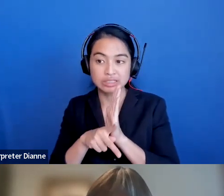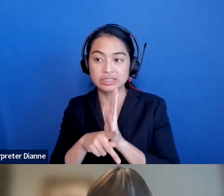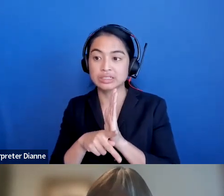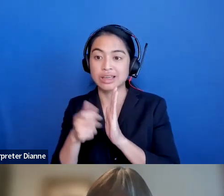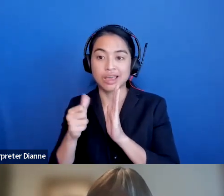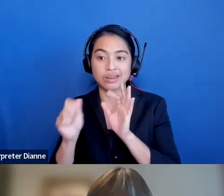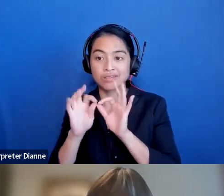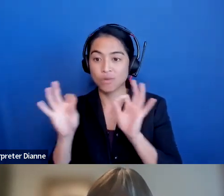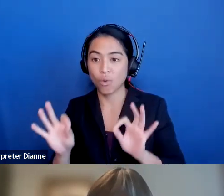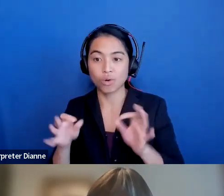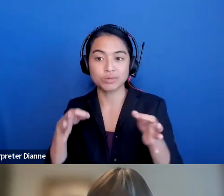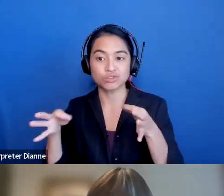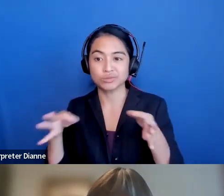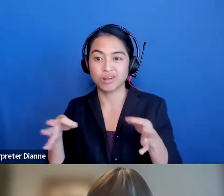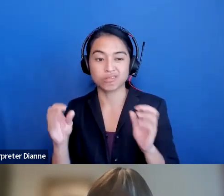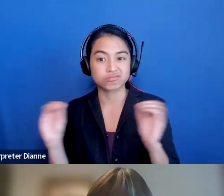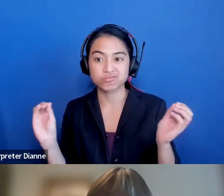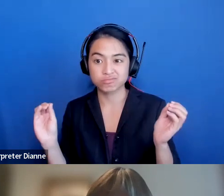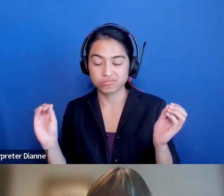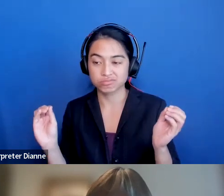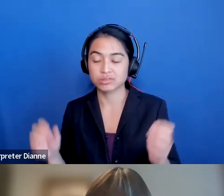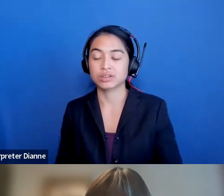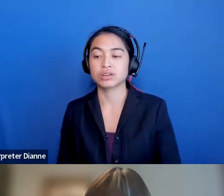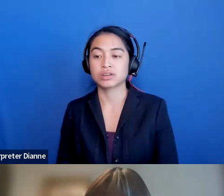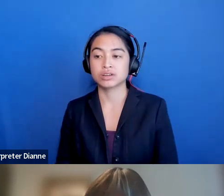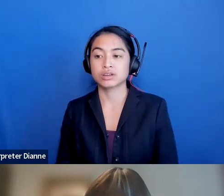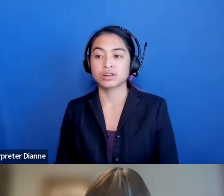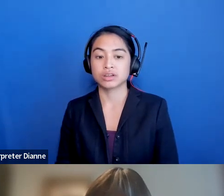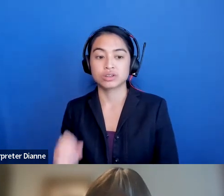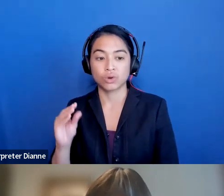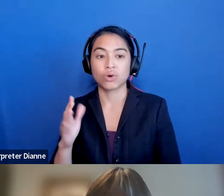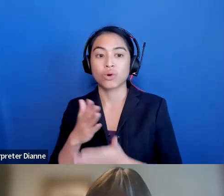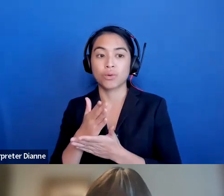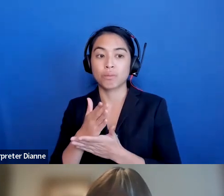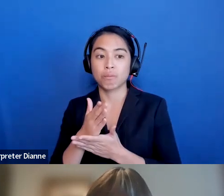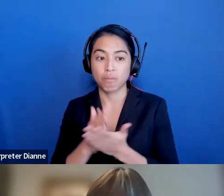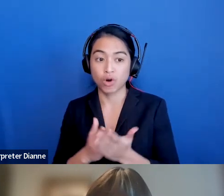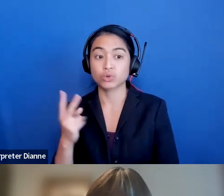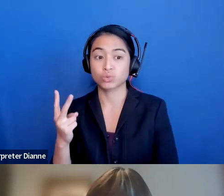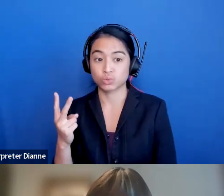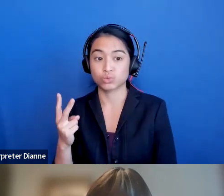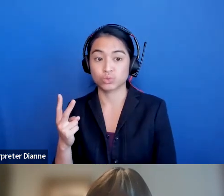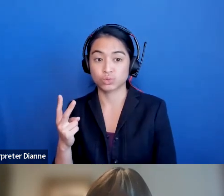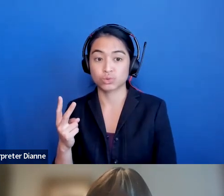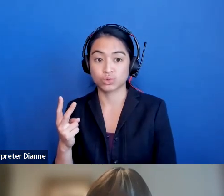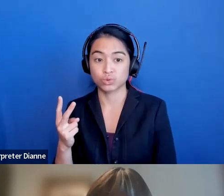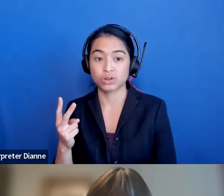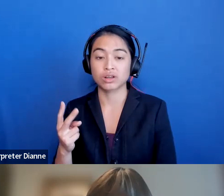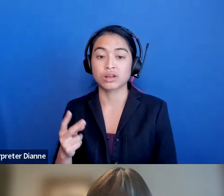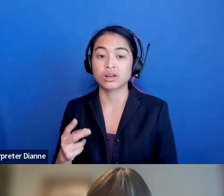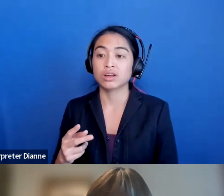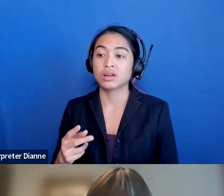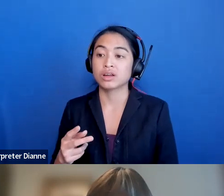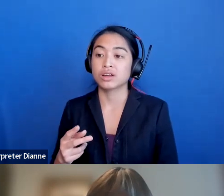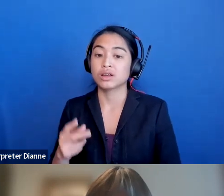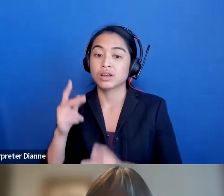forms, descriptions. And so I think that part 2 really gives folks who are completing